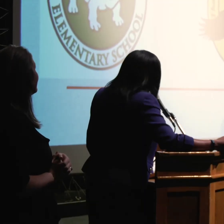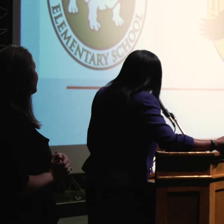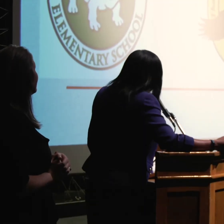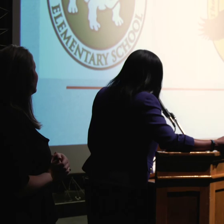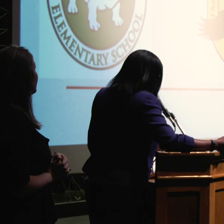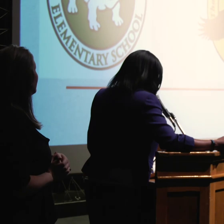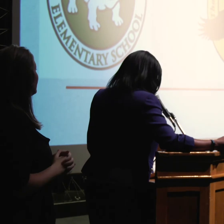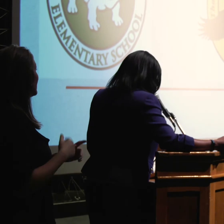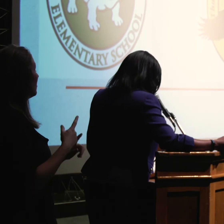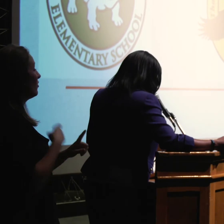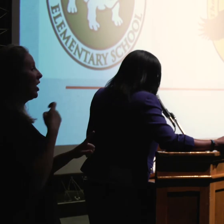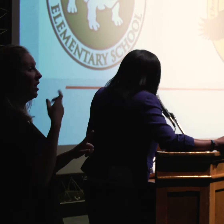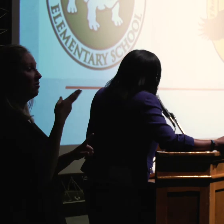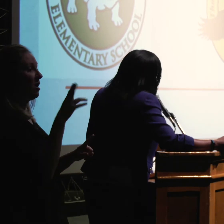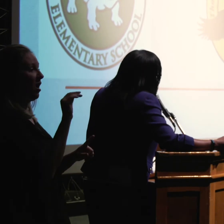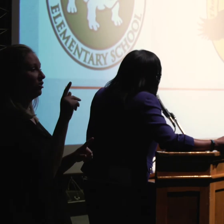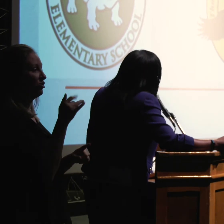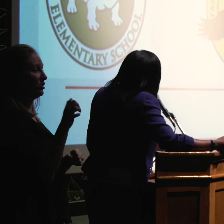From Hutchison,